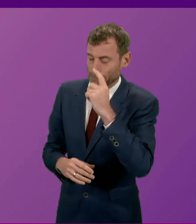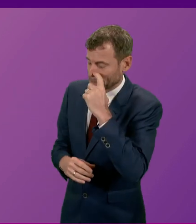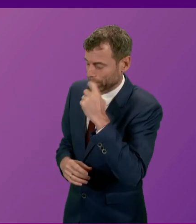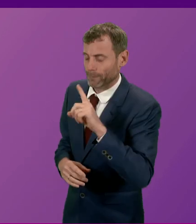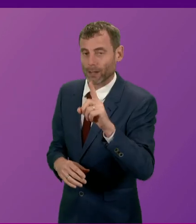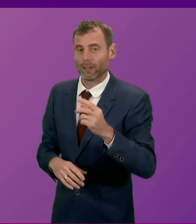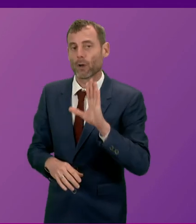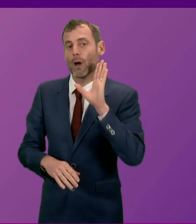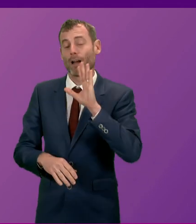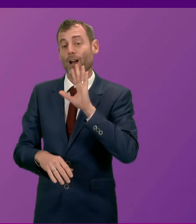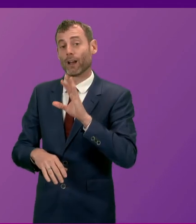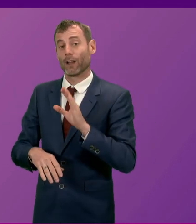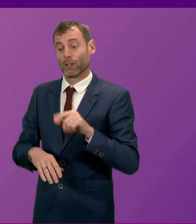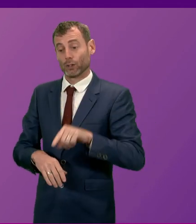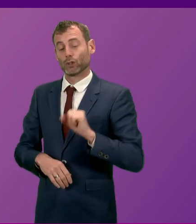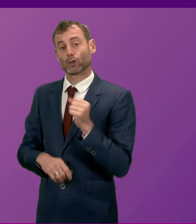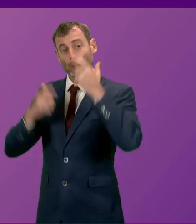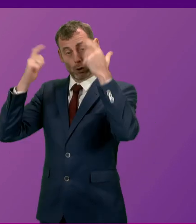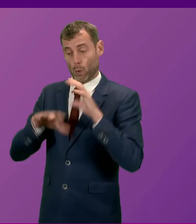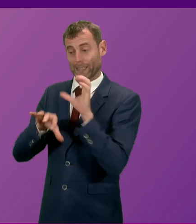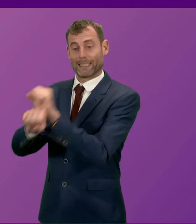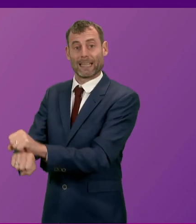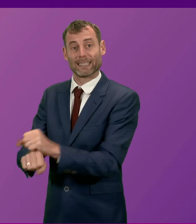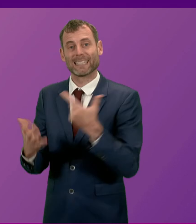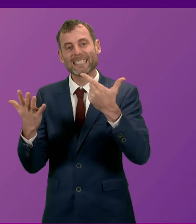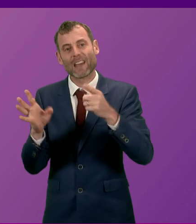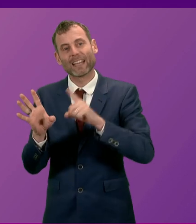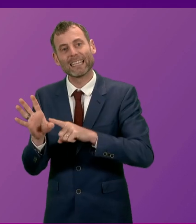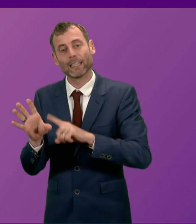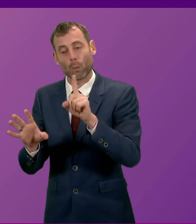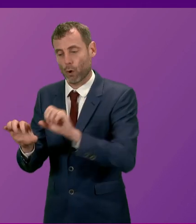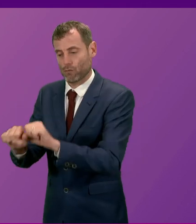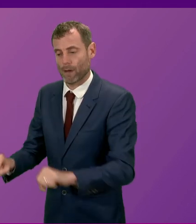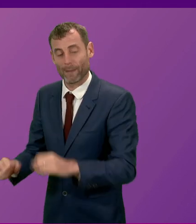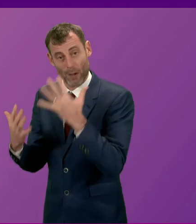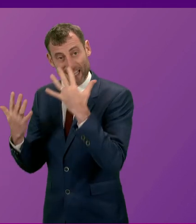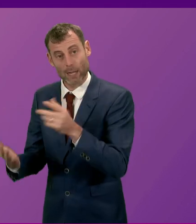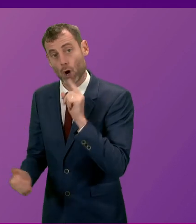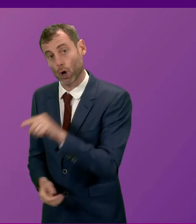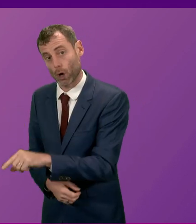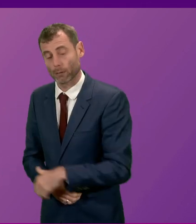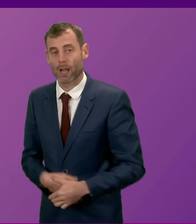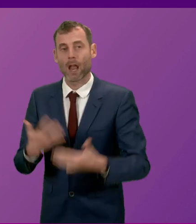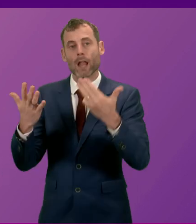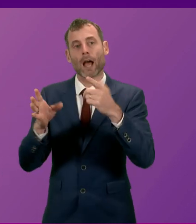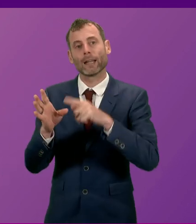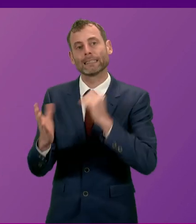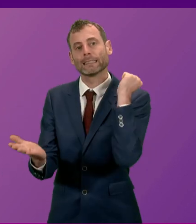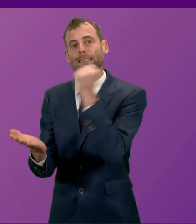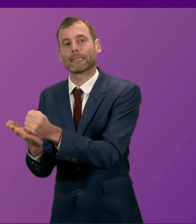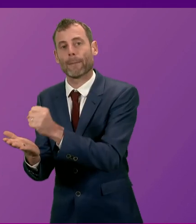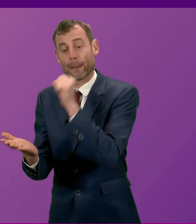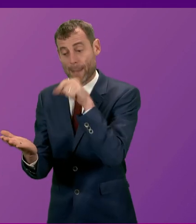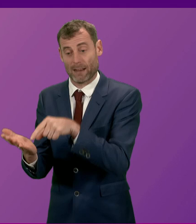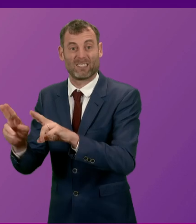recent sentences imposed by Scottish courts. 7 years for raping a 10-year-old girl. 9 years for stabbing a man